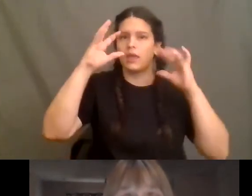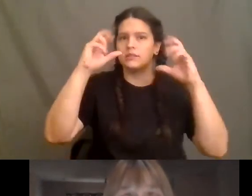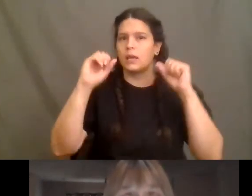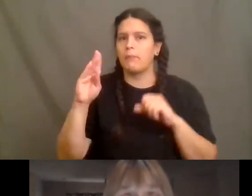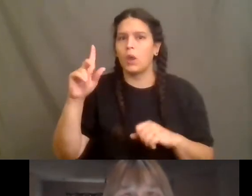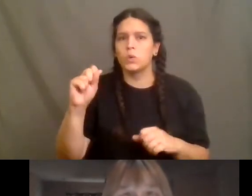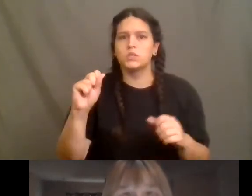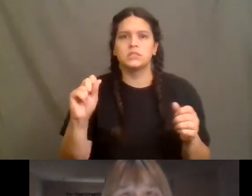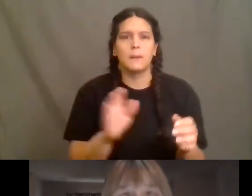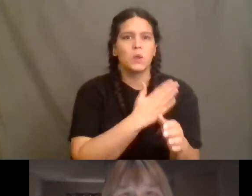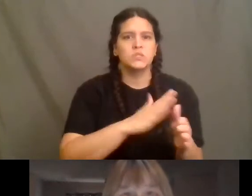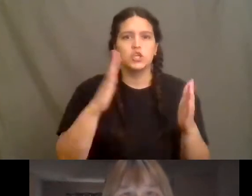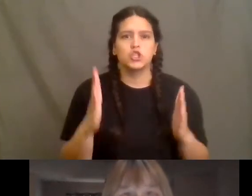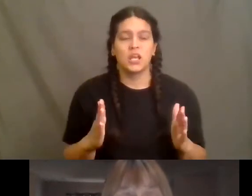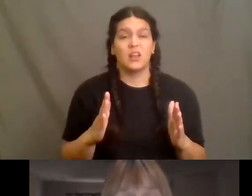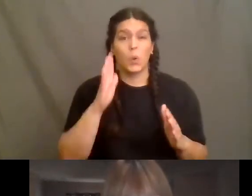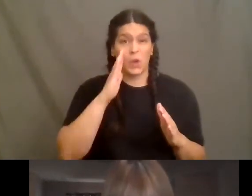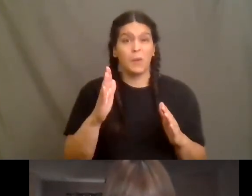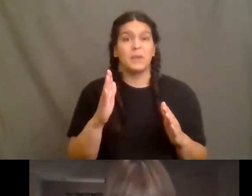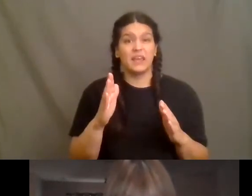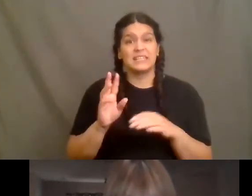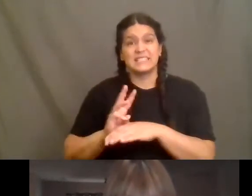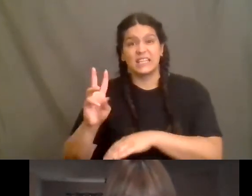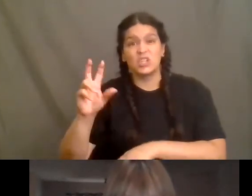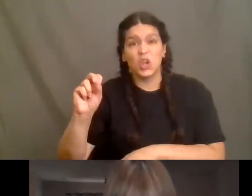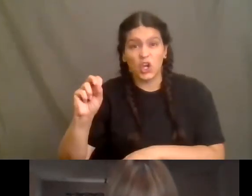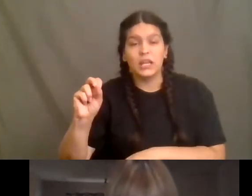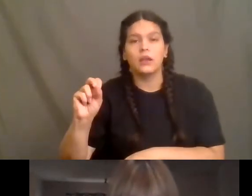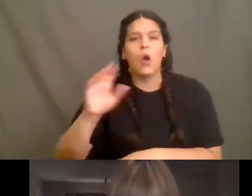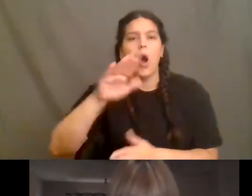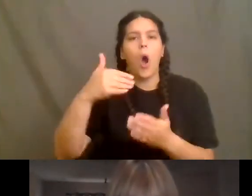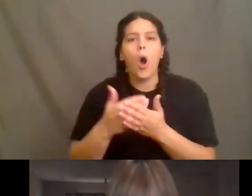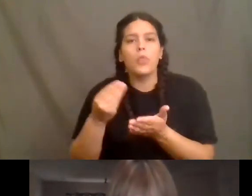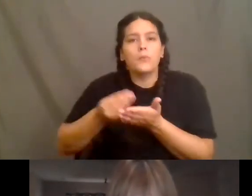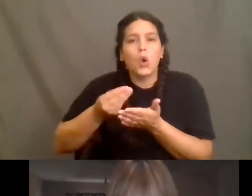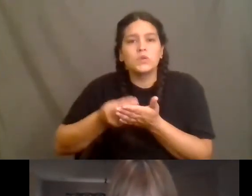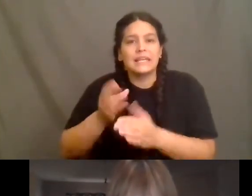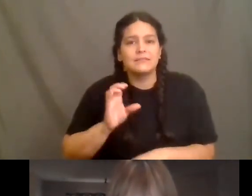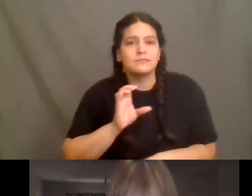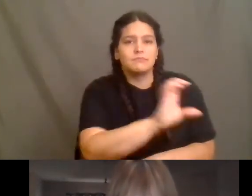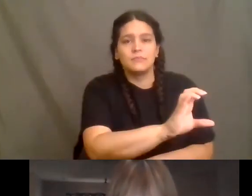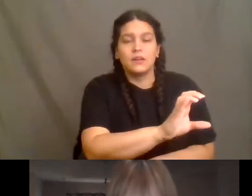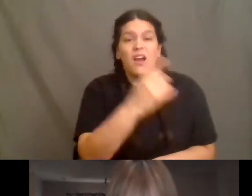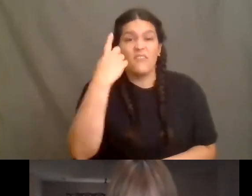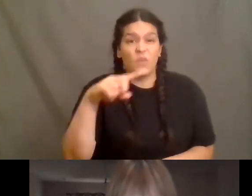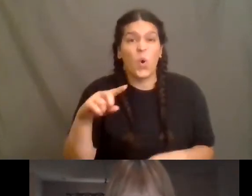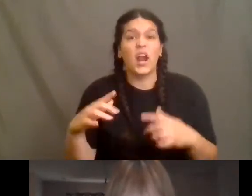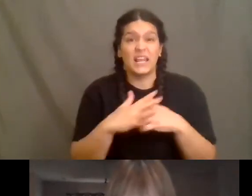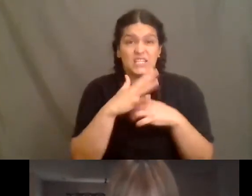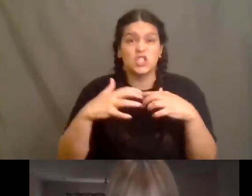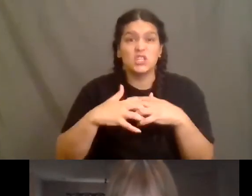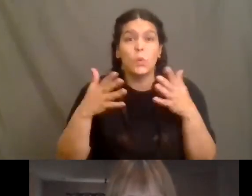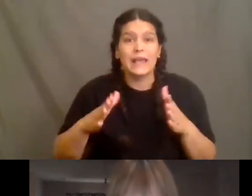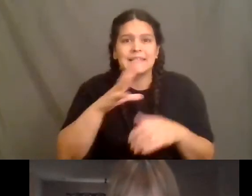6:30. All the proceeds will benefit 4 nonprofits, Indigenous Ways being one of them. So we'll let you